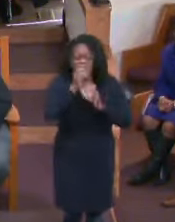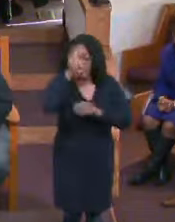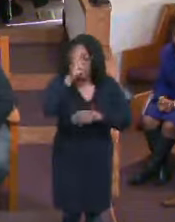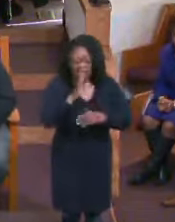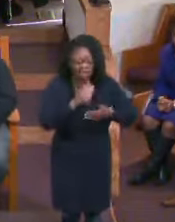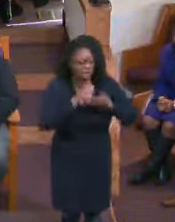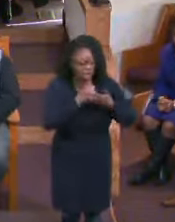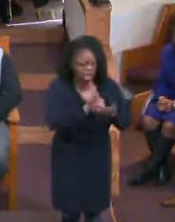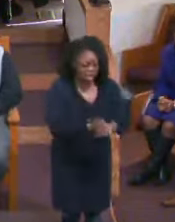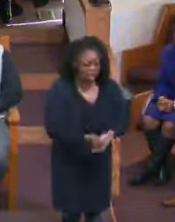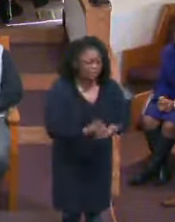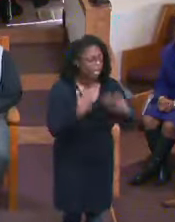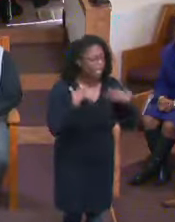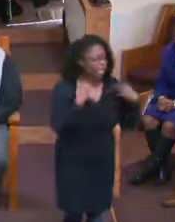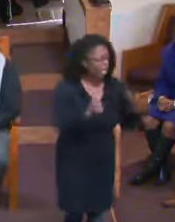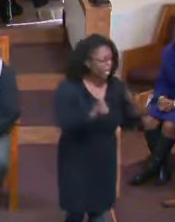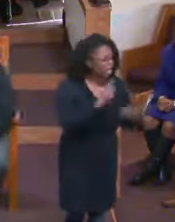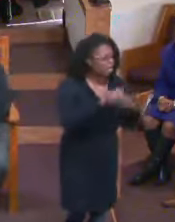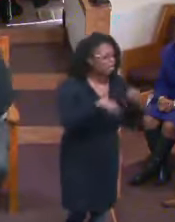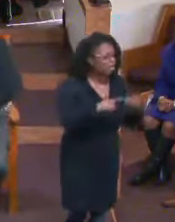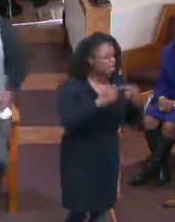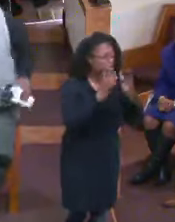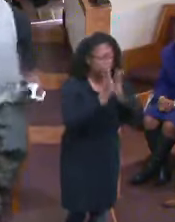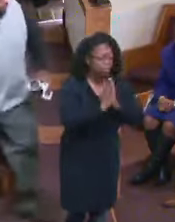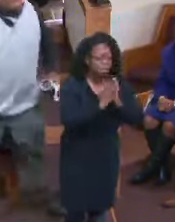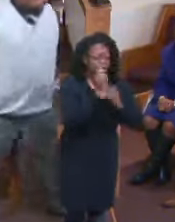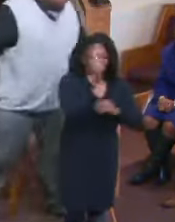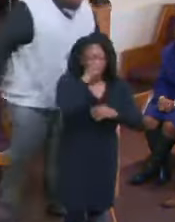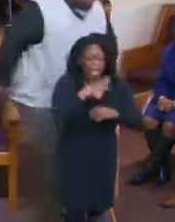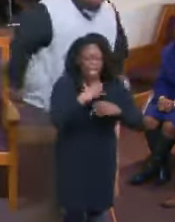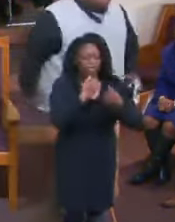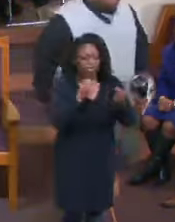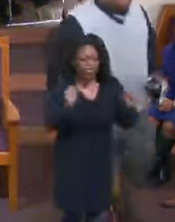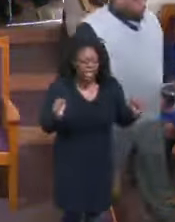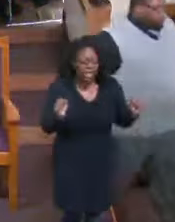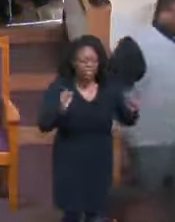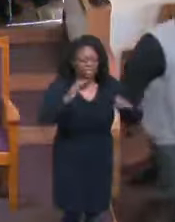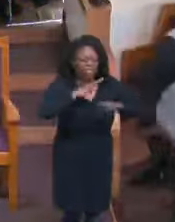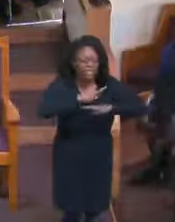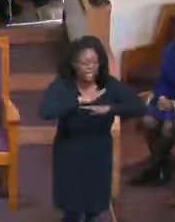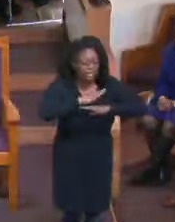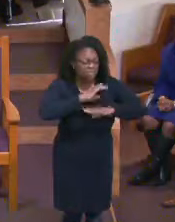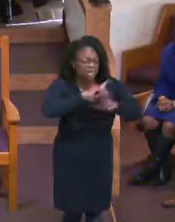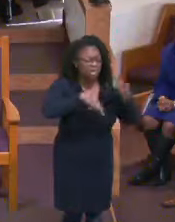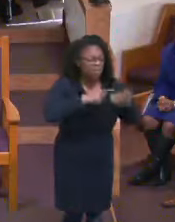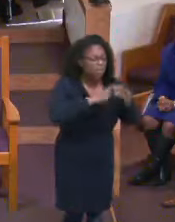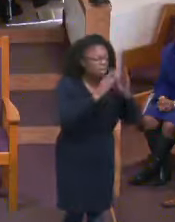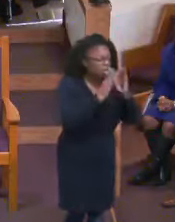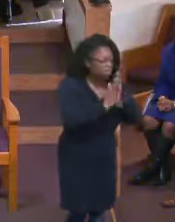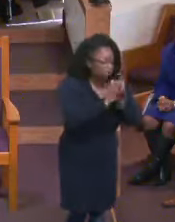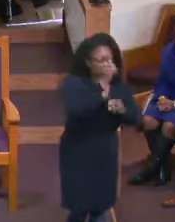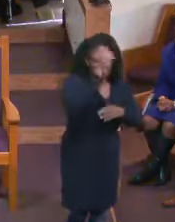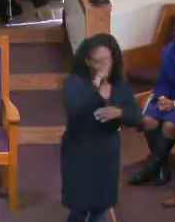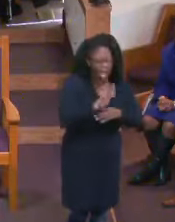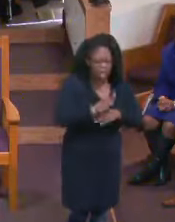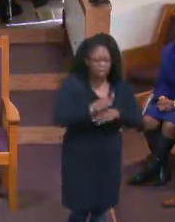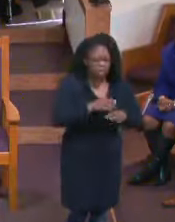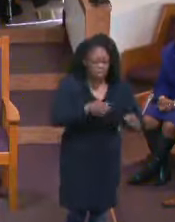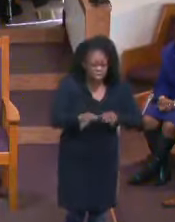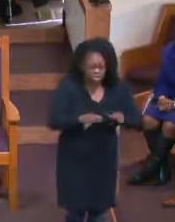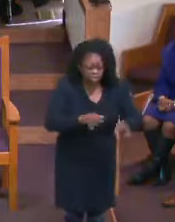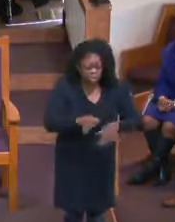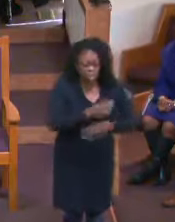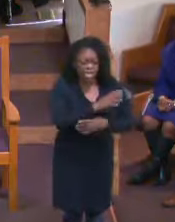help and heal. When you pray, God will save and satisfy. When you pray, God will instruct